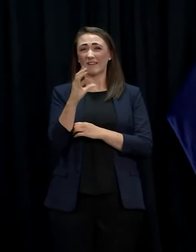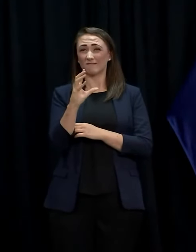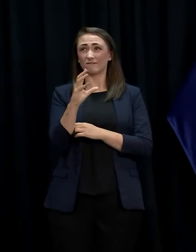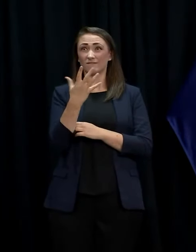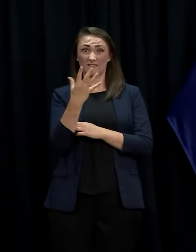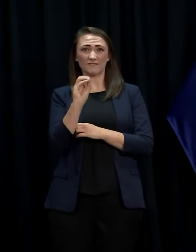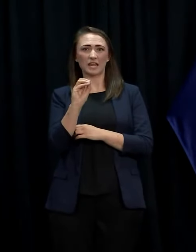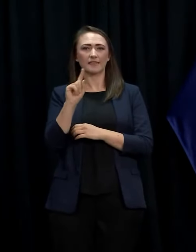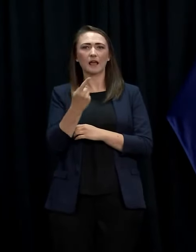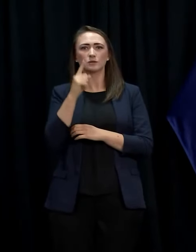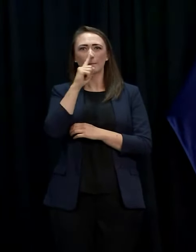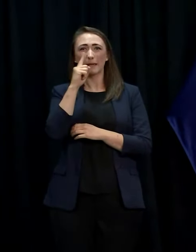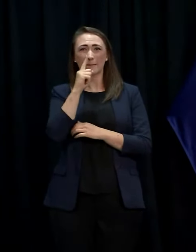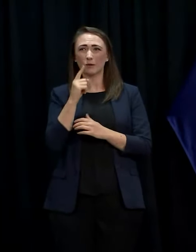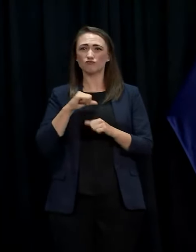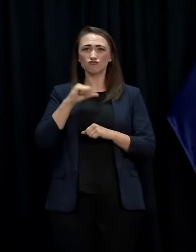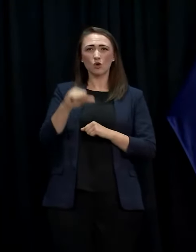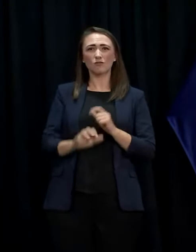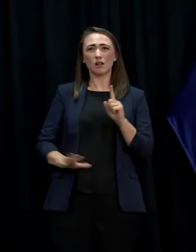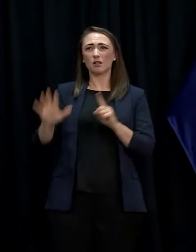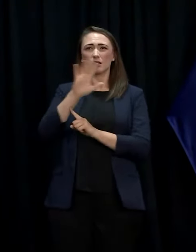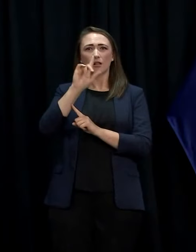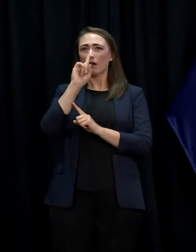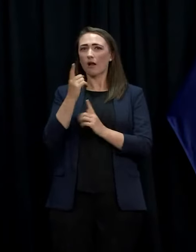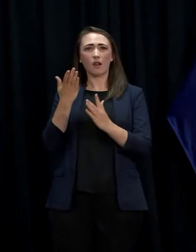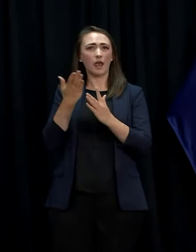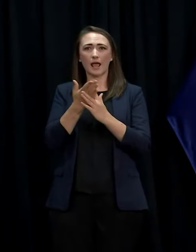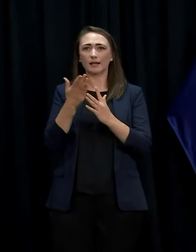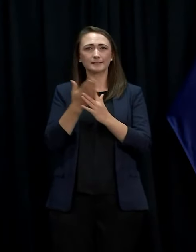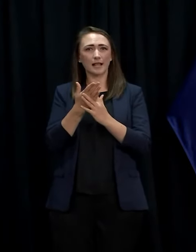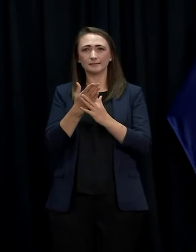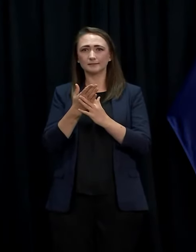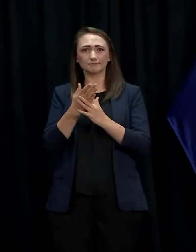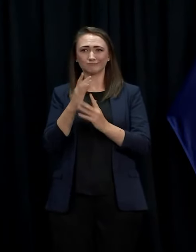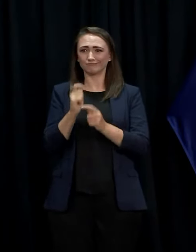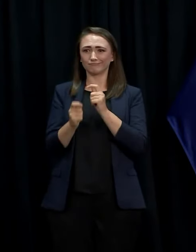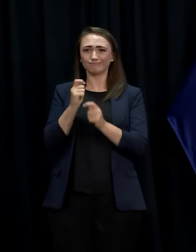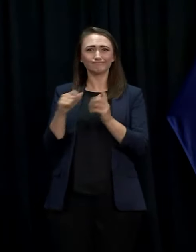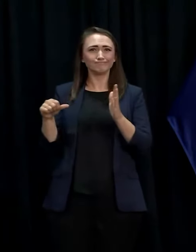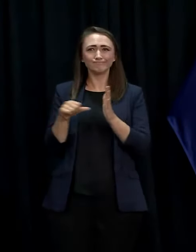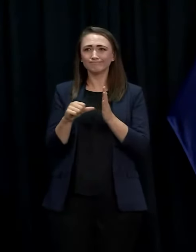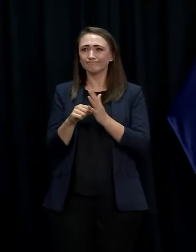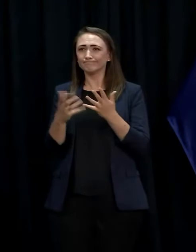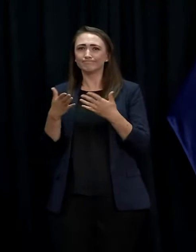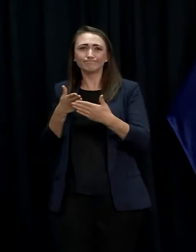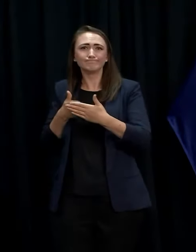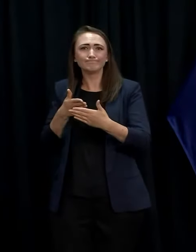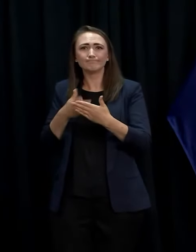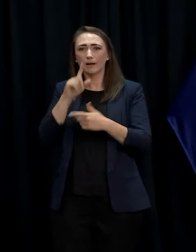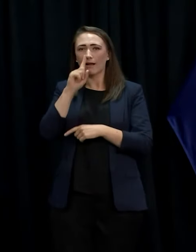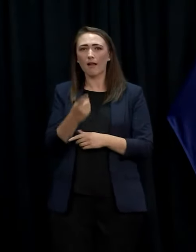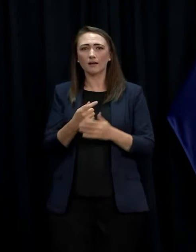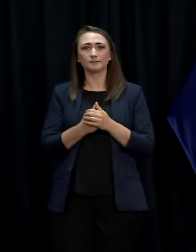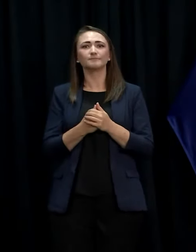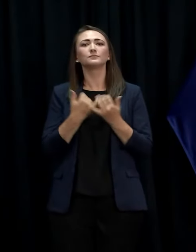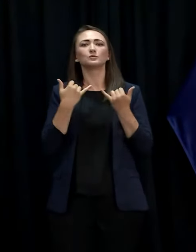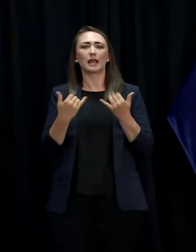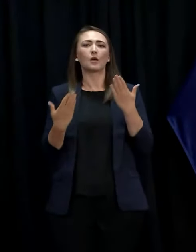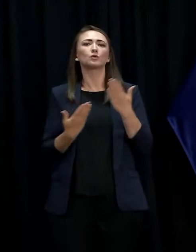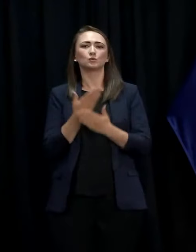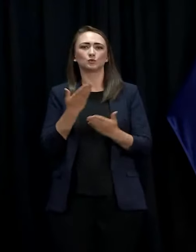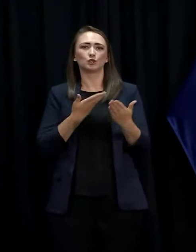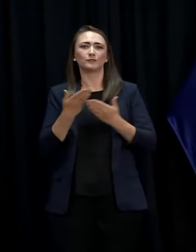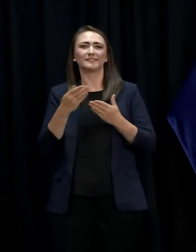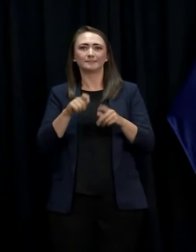easy. So today we're announcing a new targeted rural service of rapid antigen tests for those who live in remote communities.